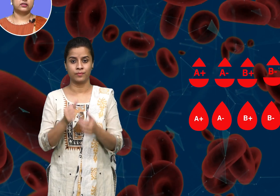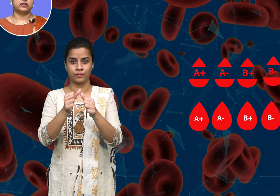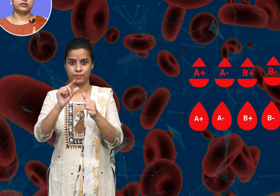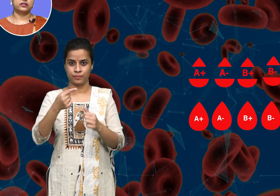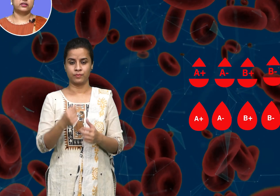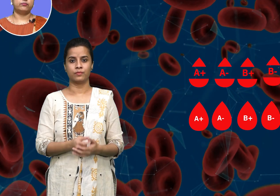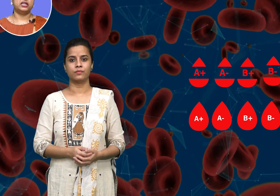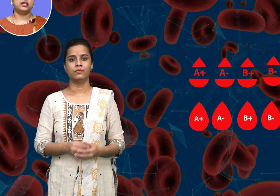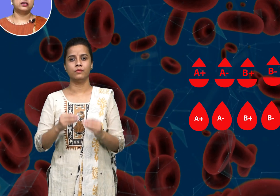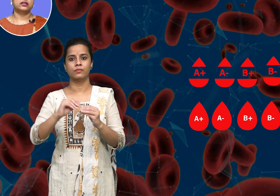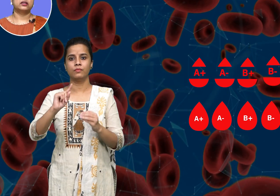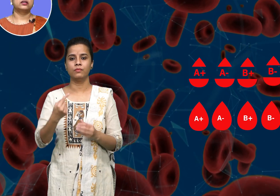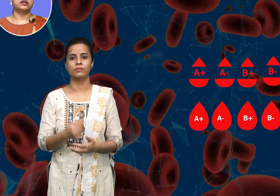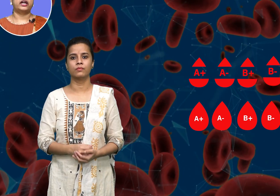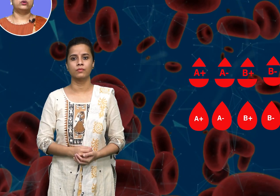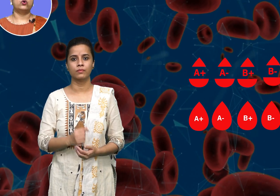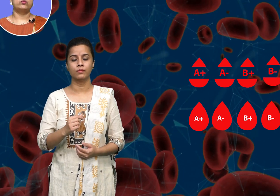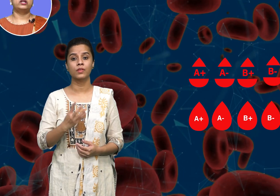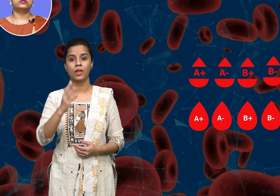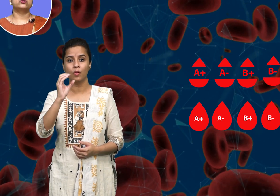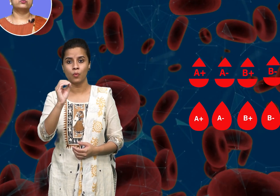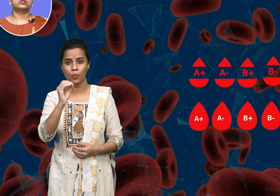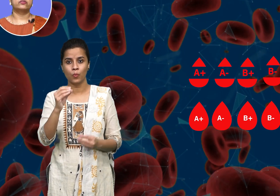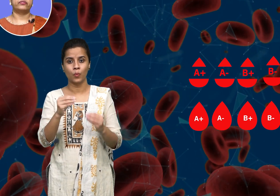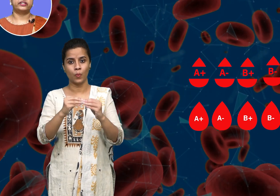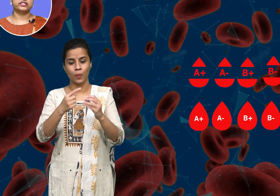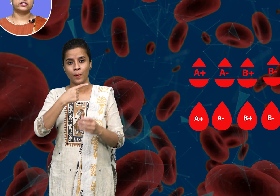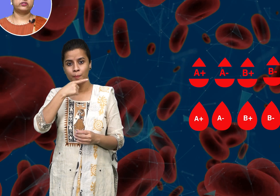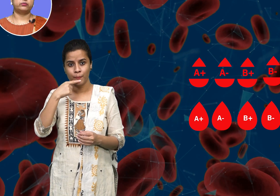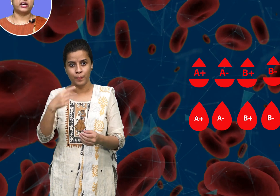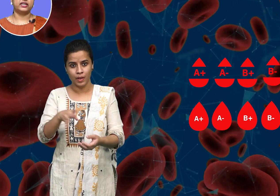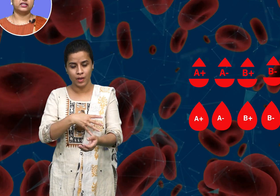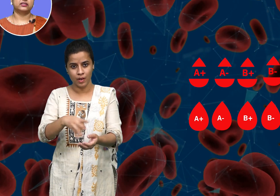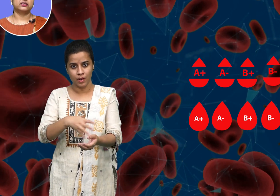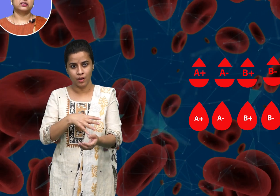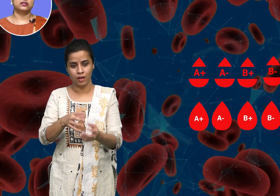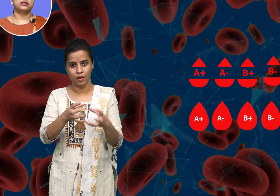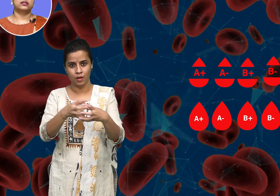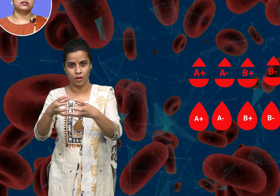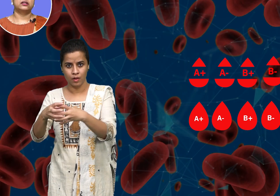A, B and O blood groups were discovered by